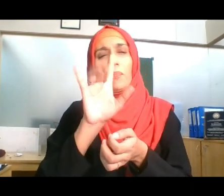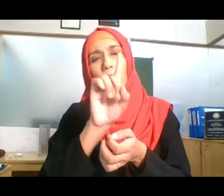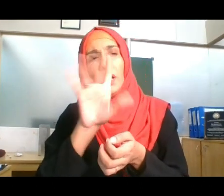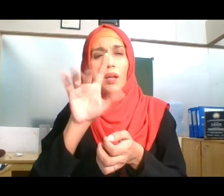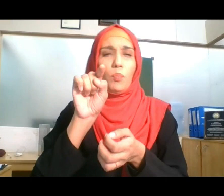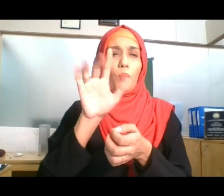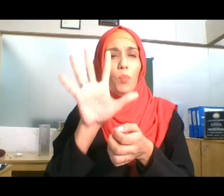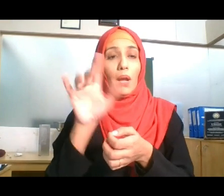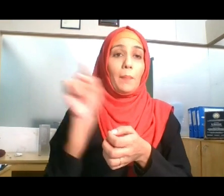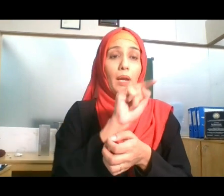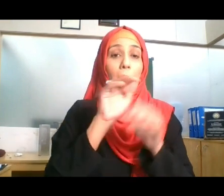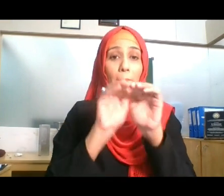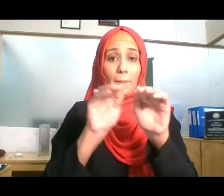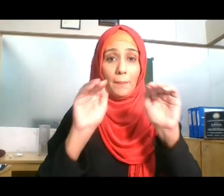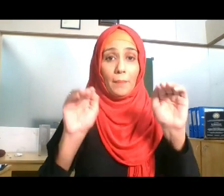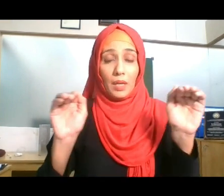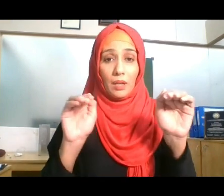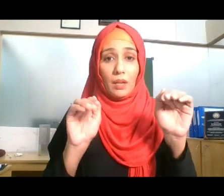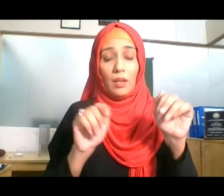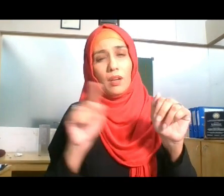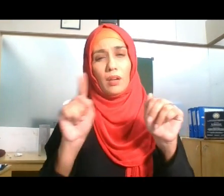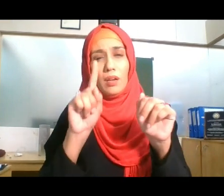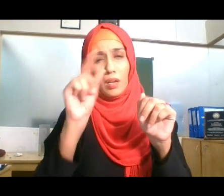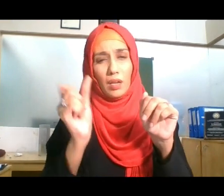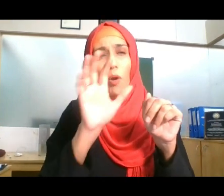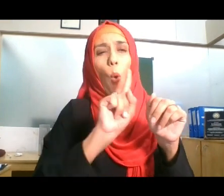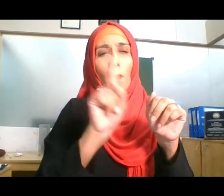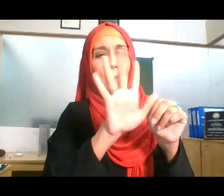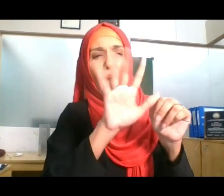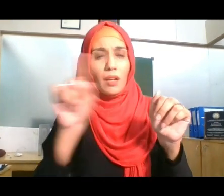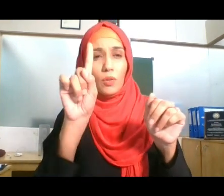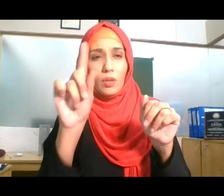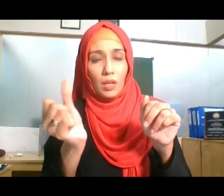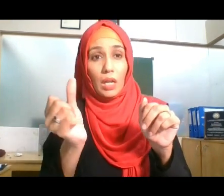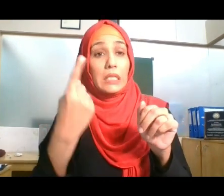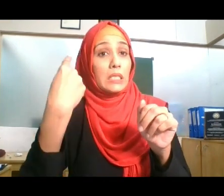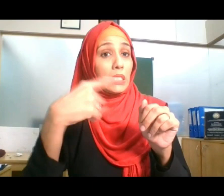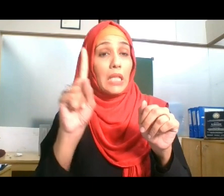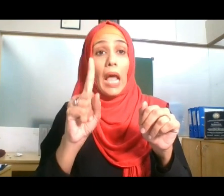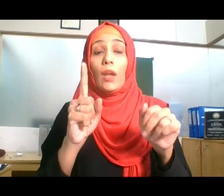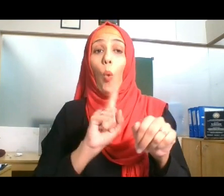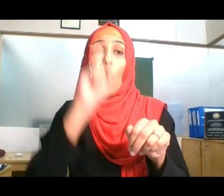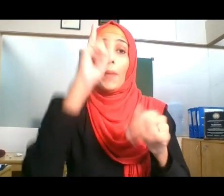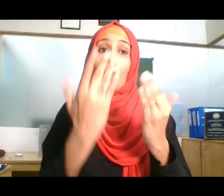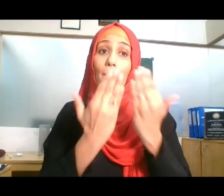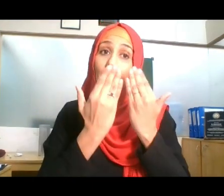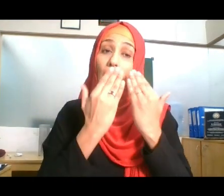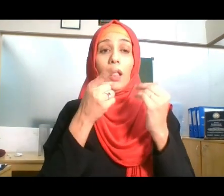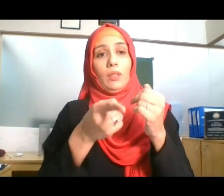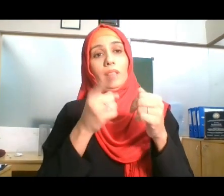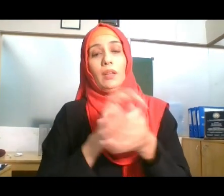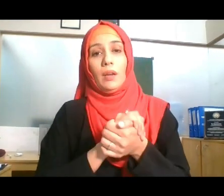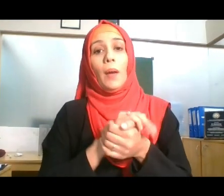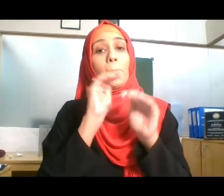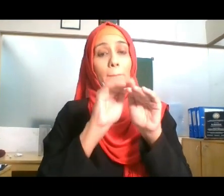15.5% of our children 5 to 16, that is the age group of right to education as well, were children